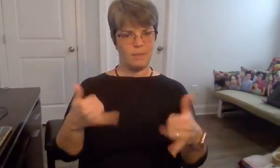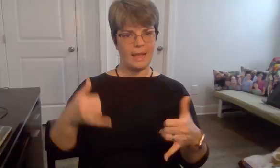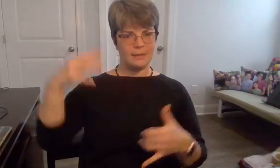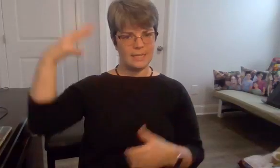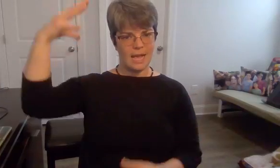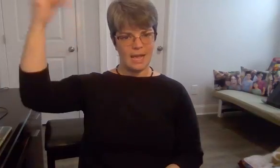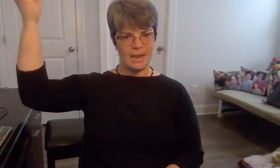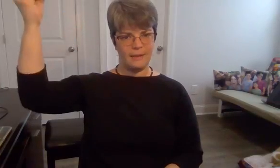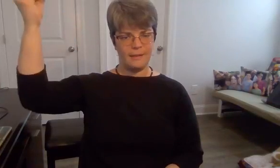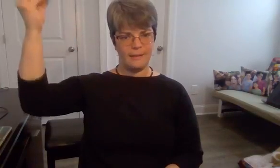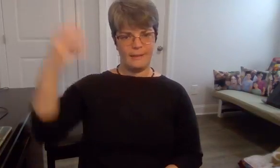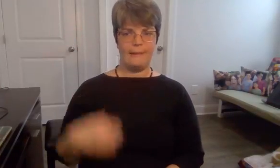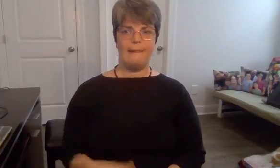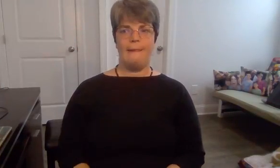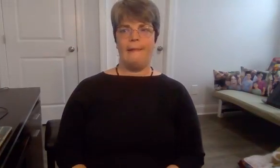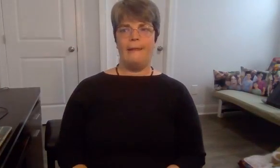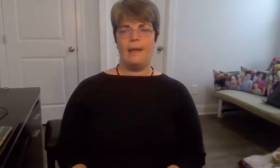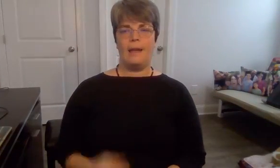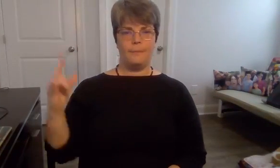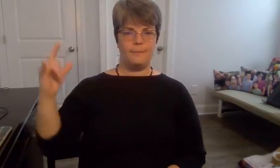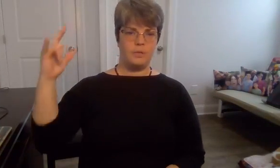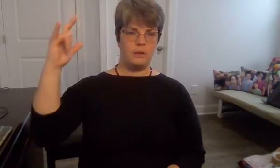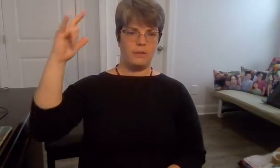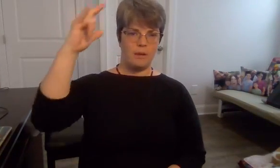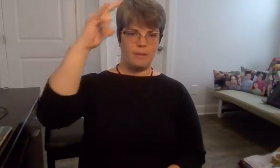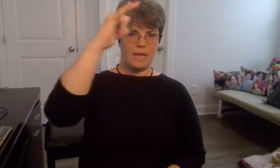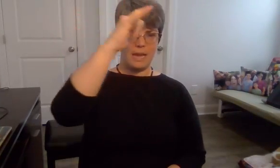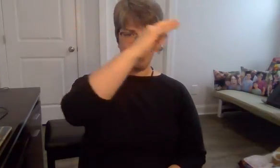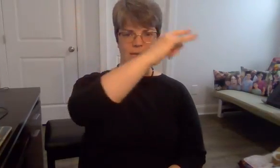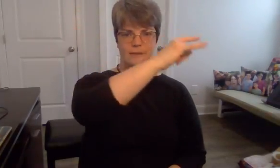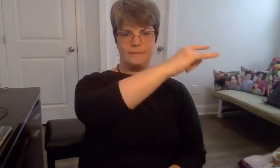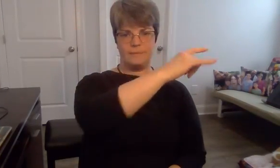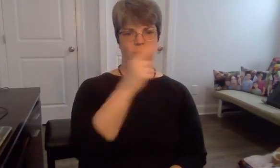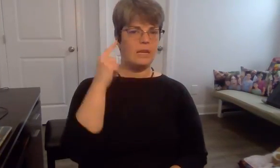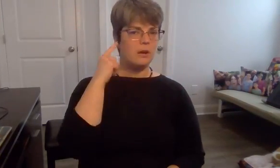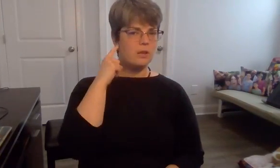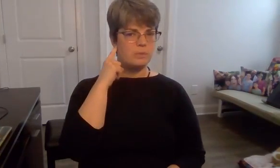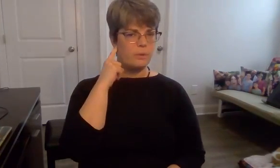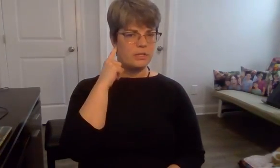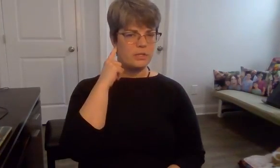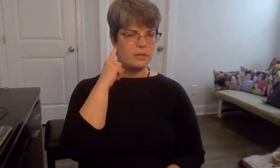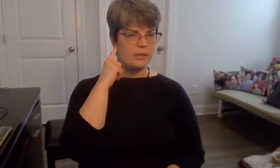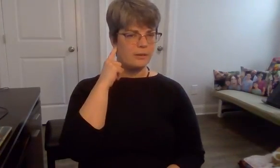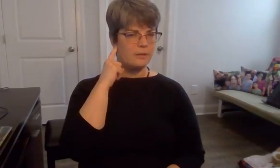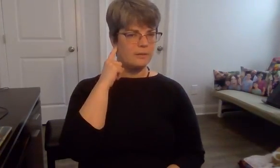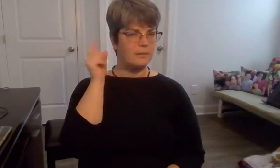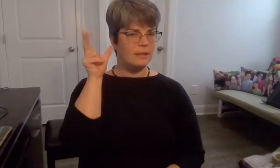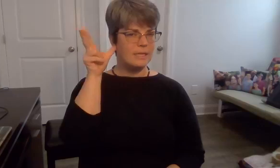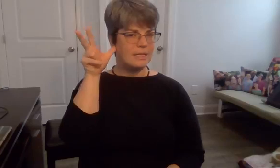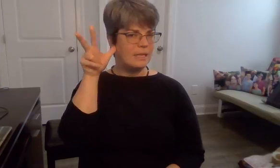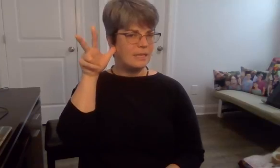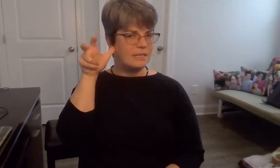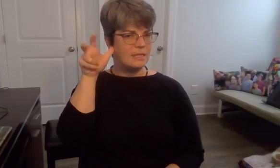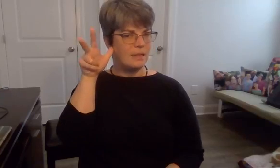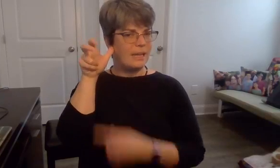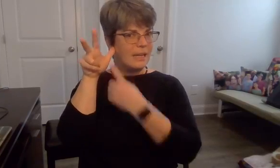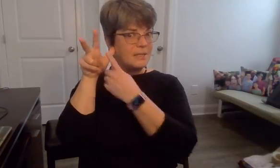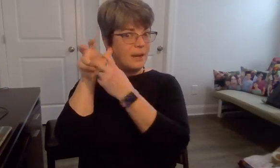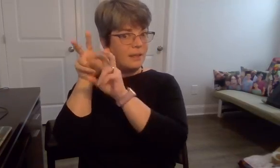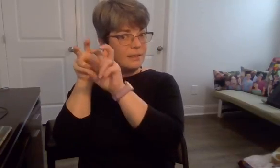play outside. Do you hear the airplane? So here you just point to your ear. Listen is the like antenna